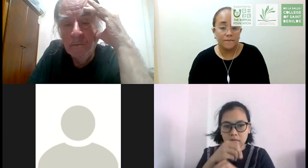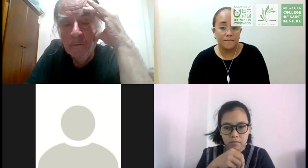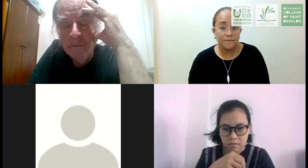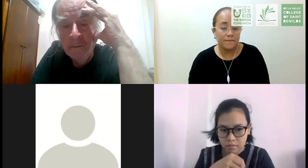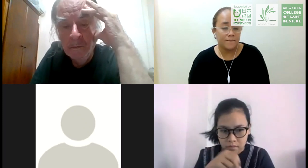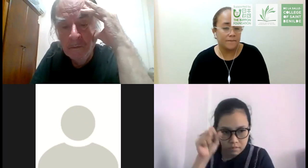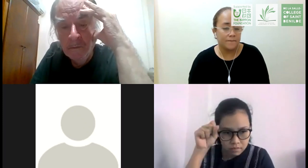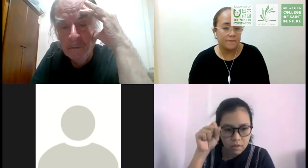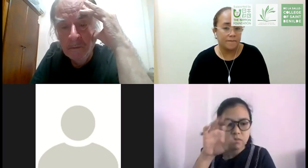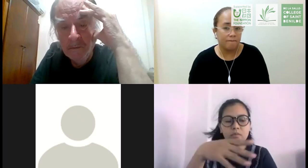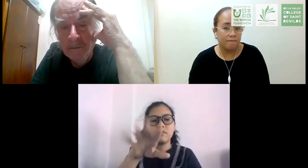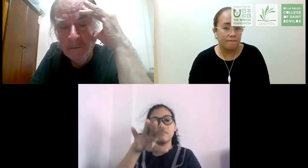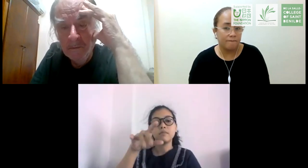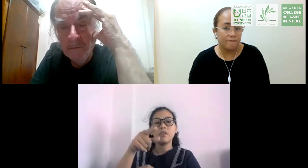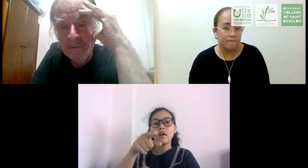just to add to what Shaq said,